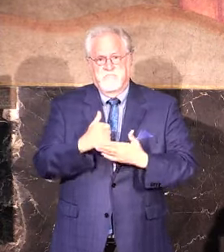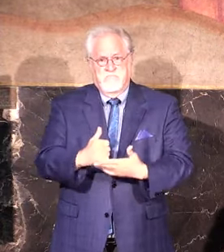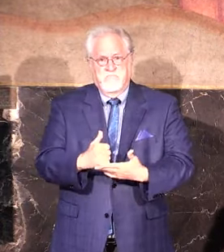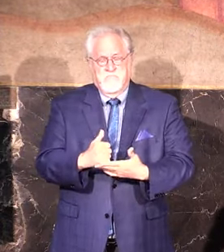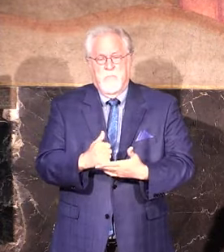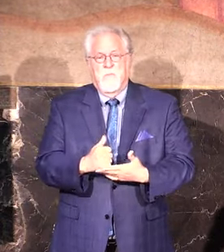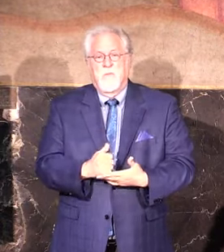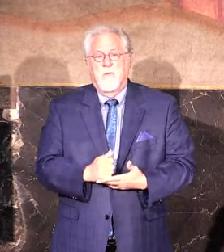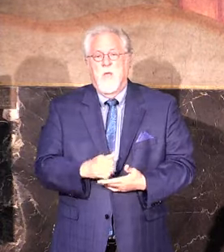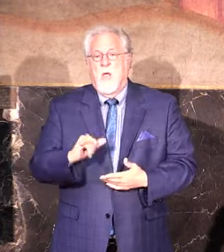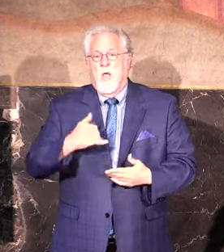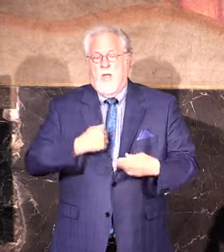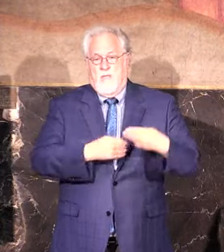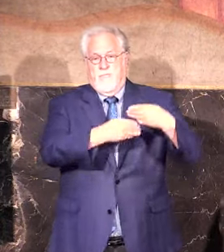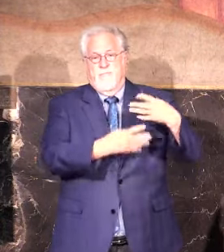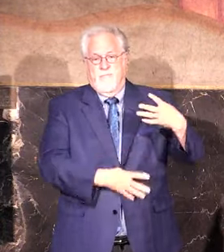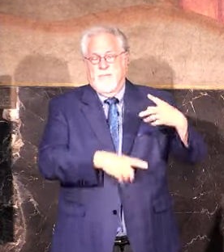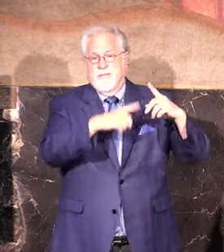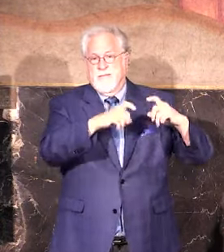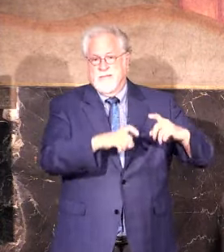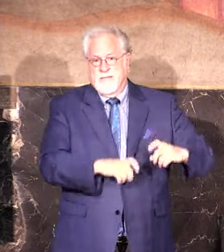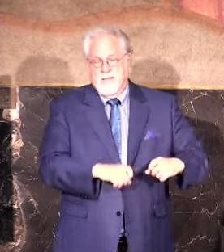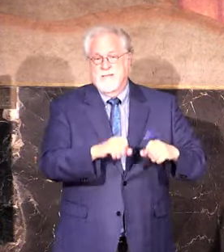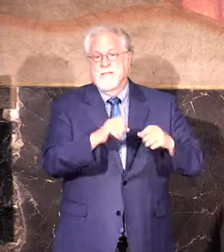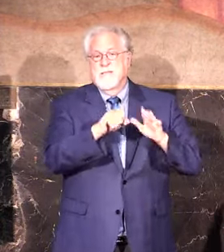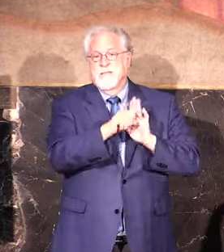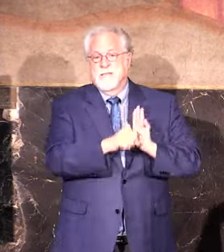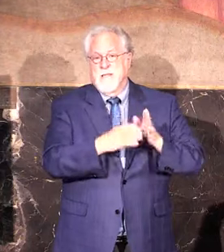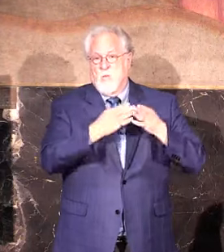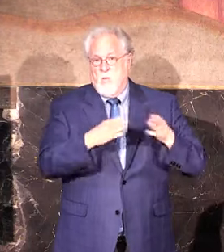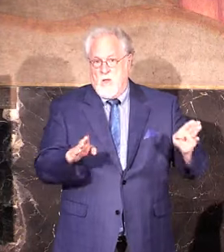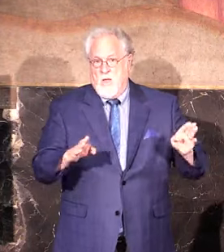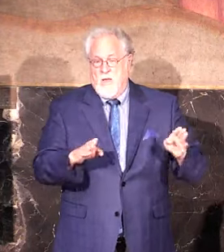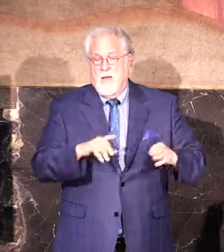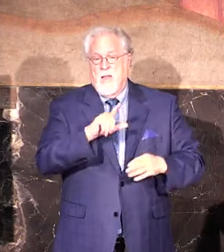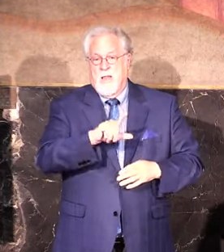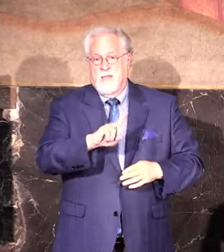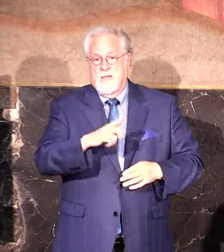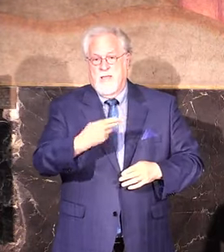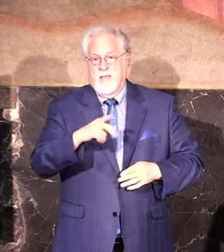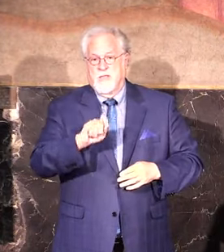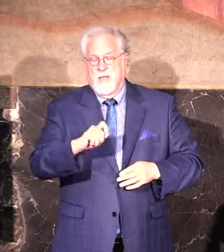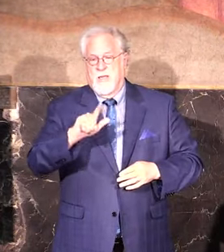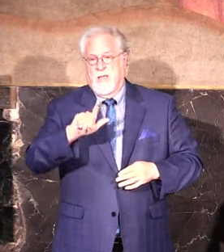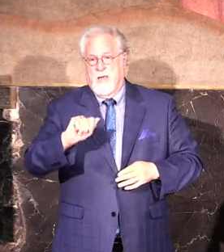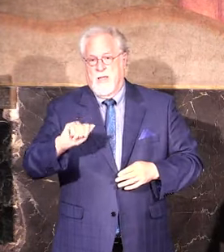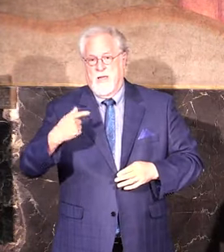There is also a list of testing sites statewide available at